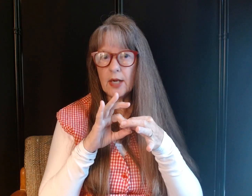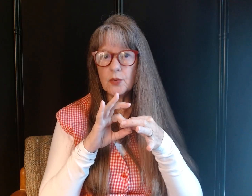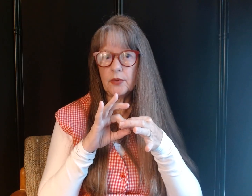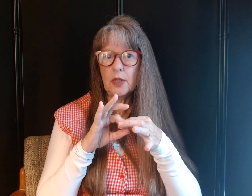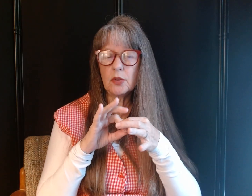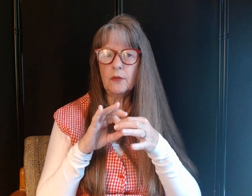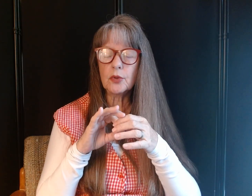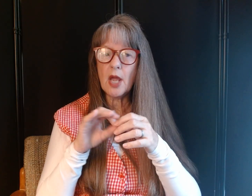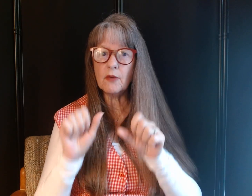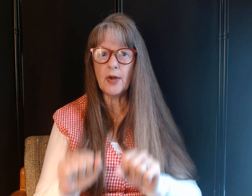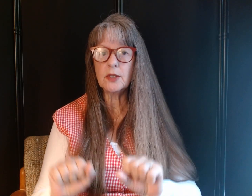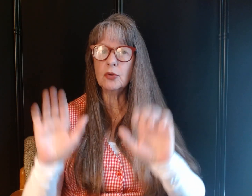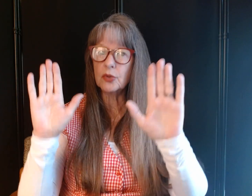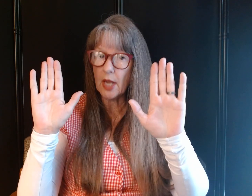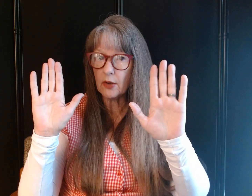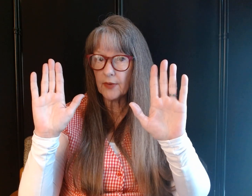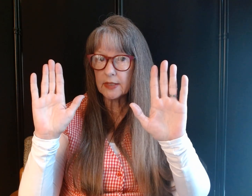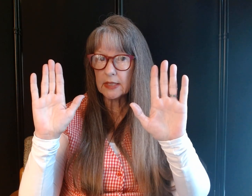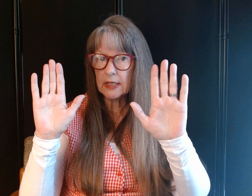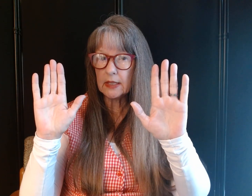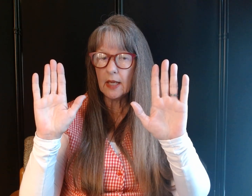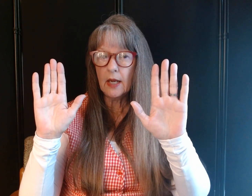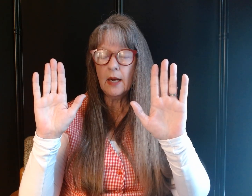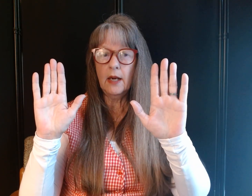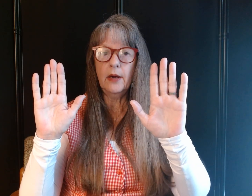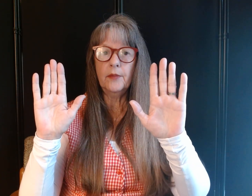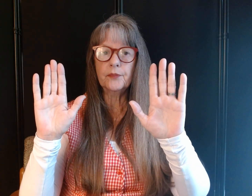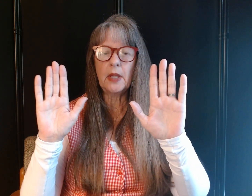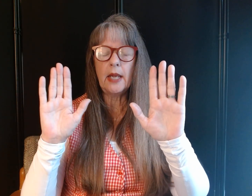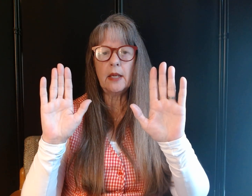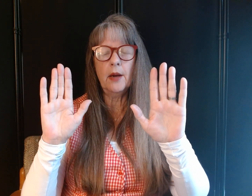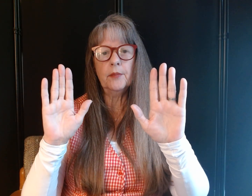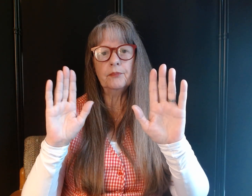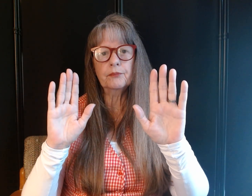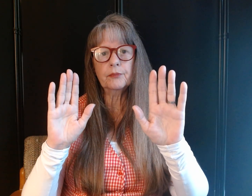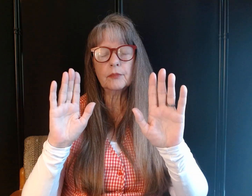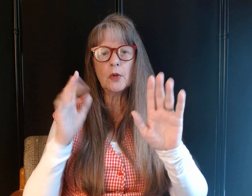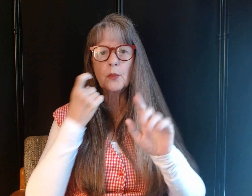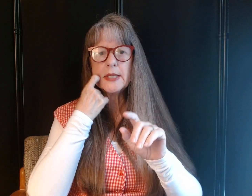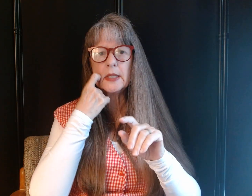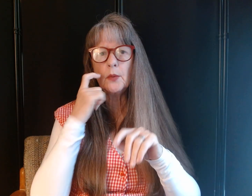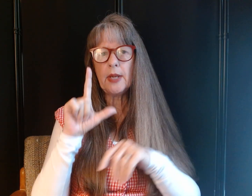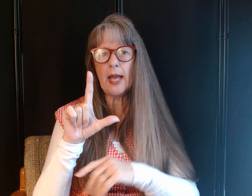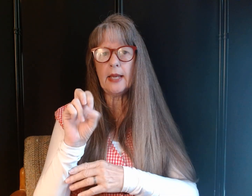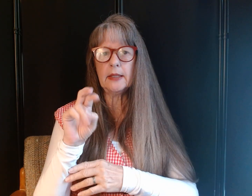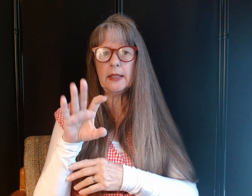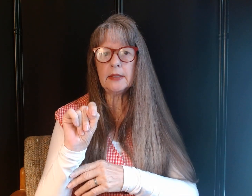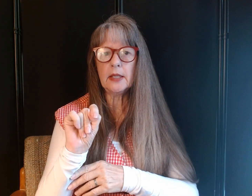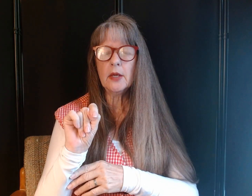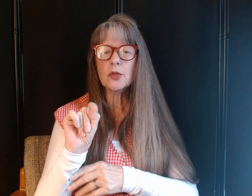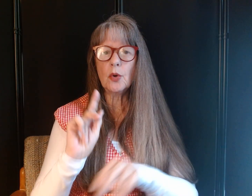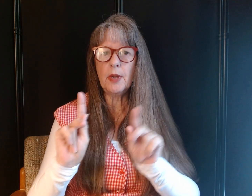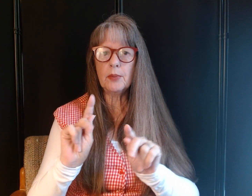with it. So if you're sacrificing like recently we had Lent, so people